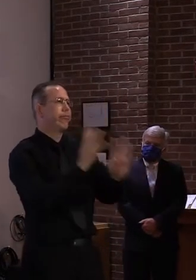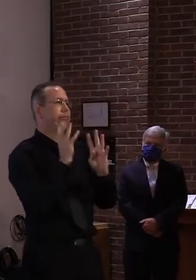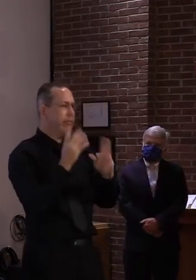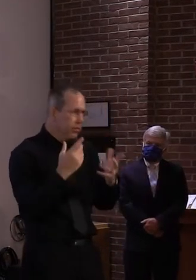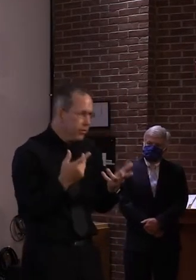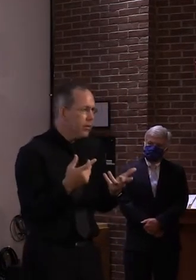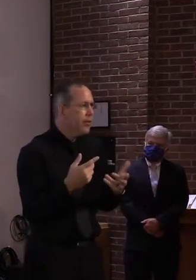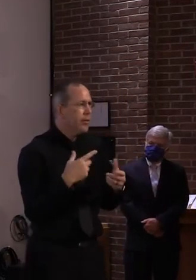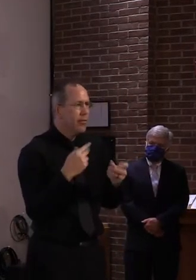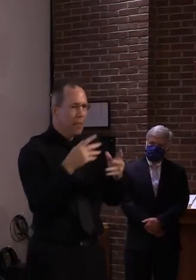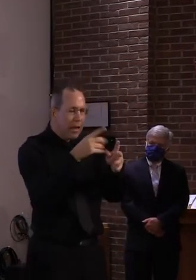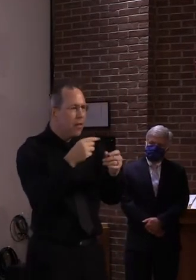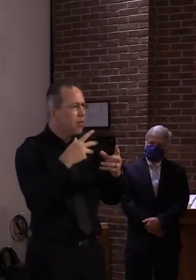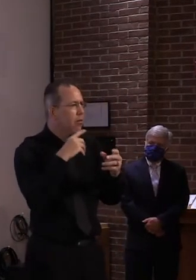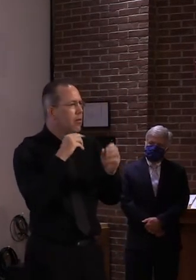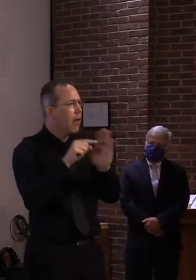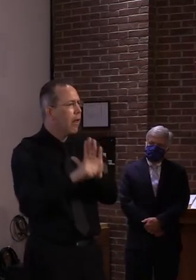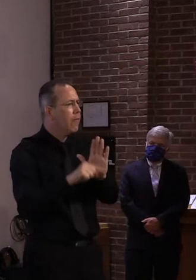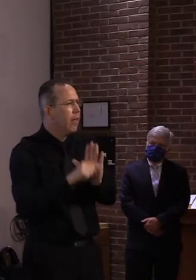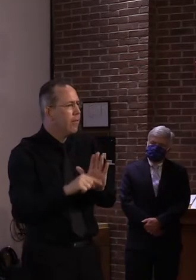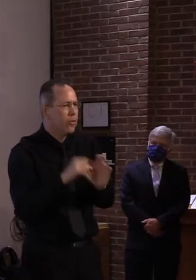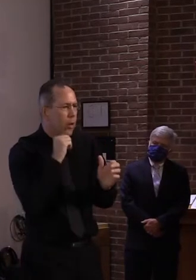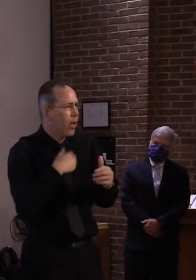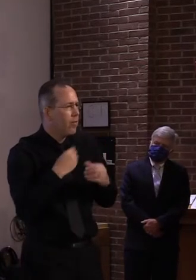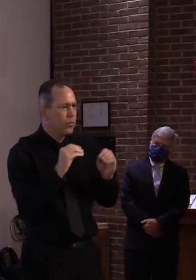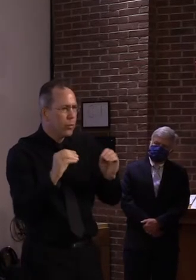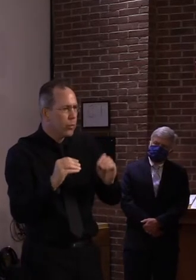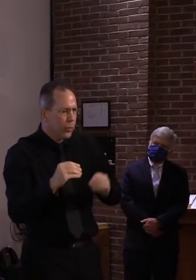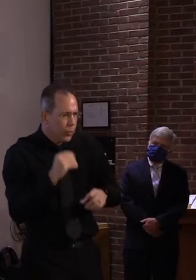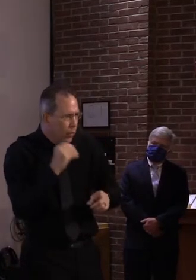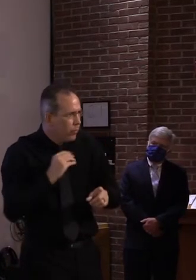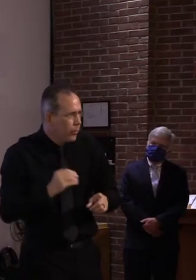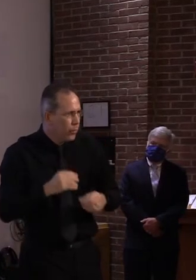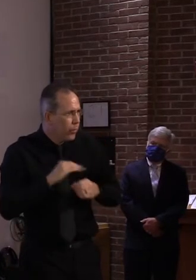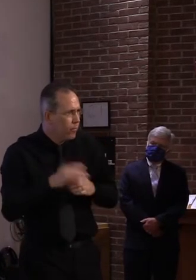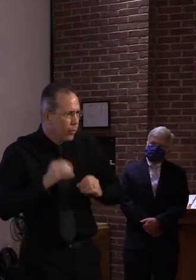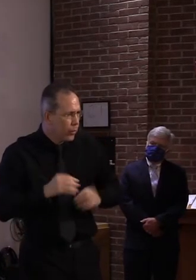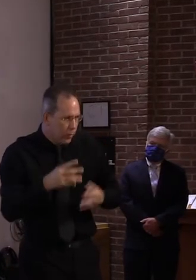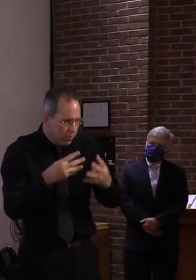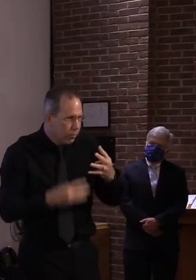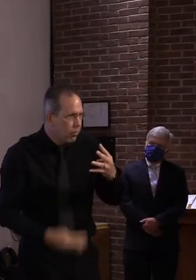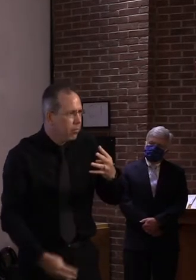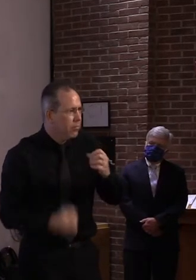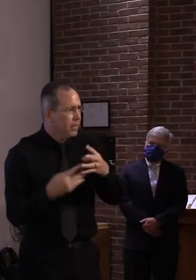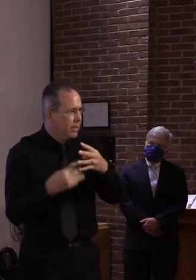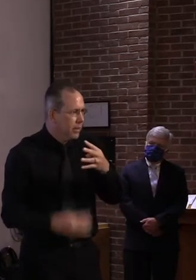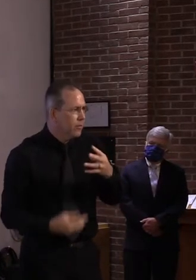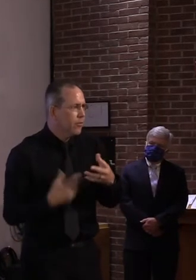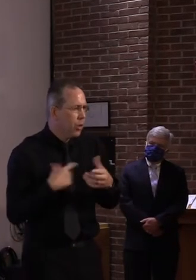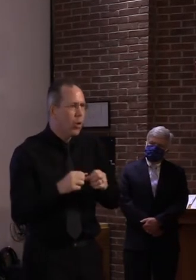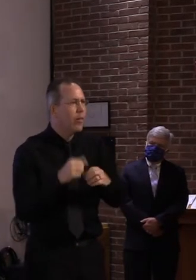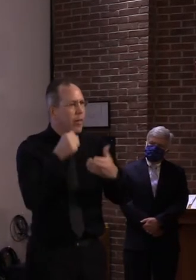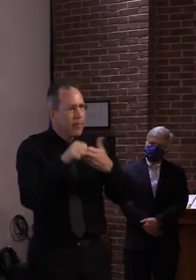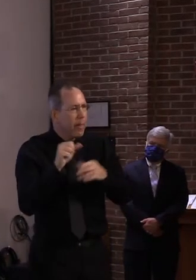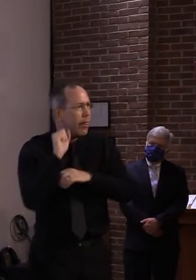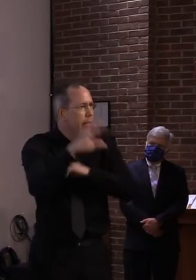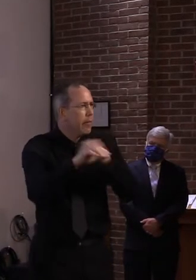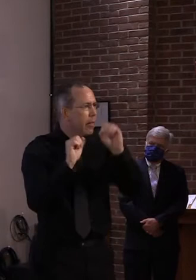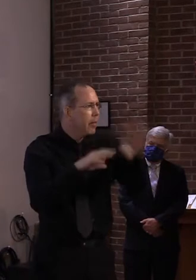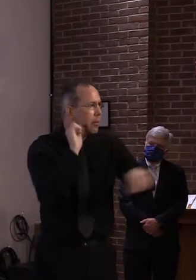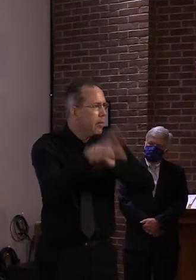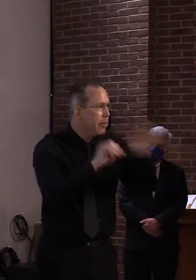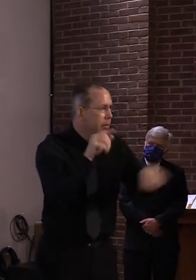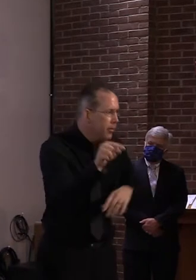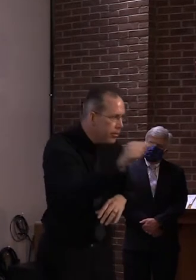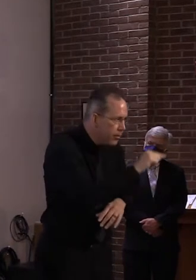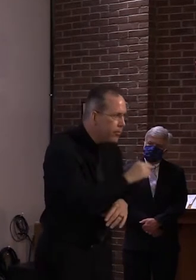we're doing well over 1,000 tests a day, and the majority of them are negative, thank goodness, that